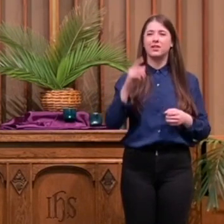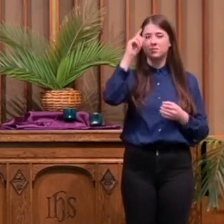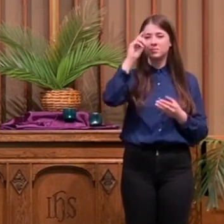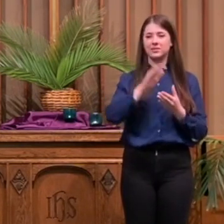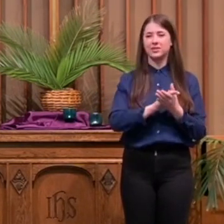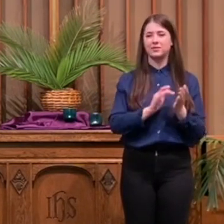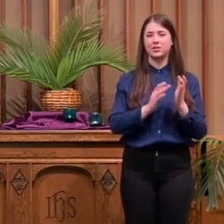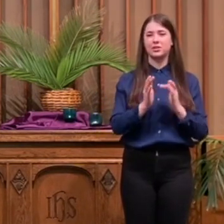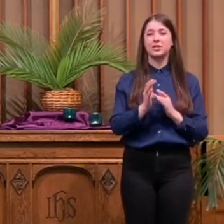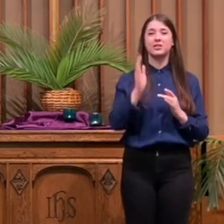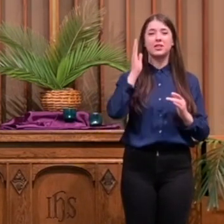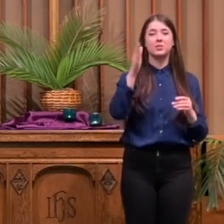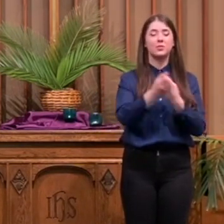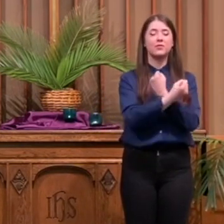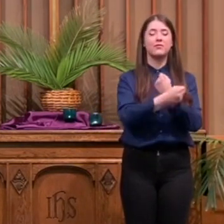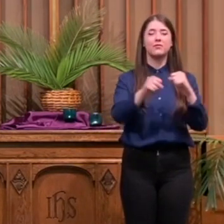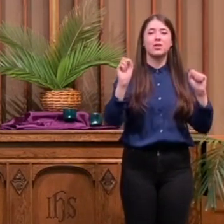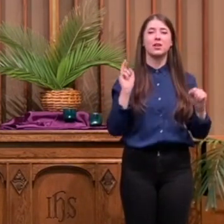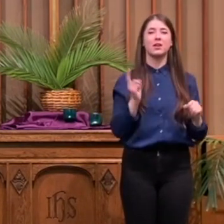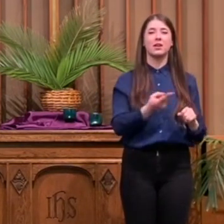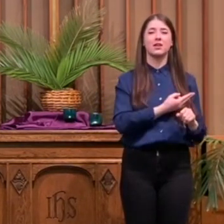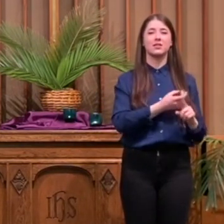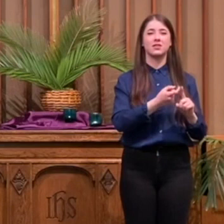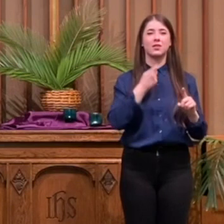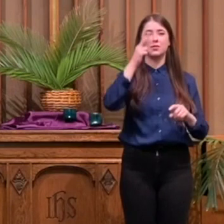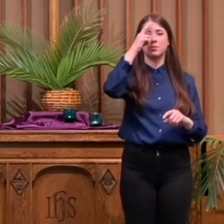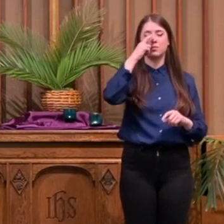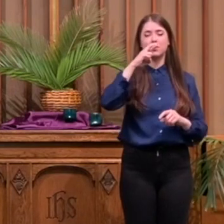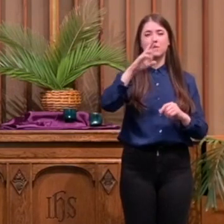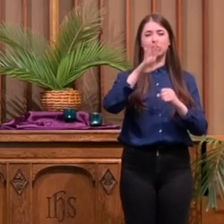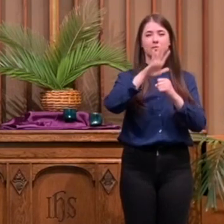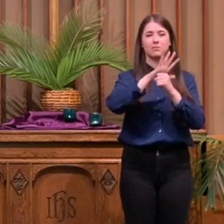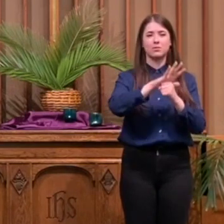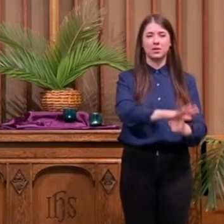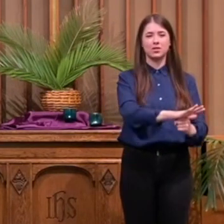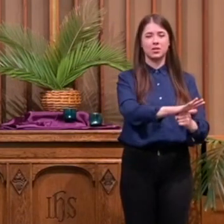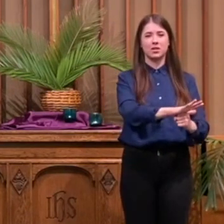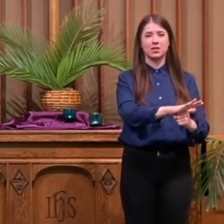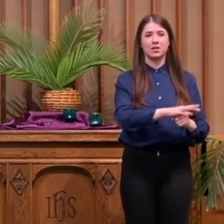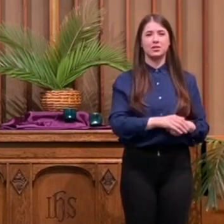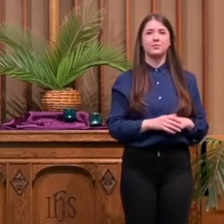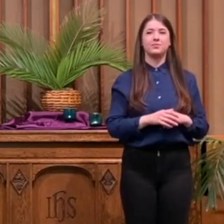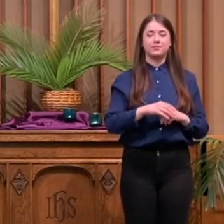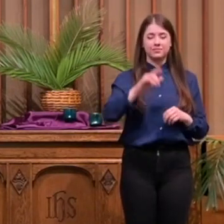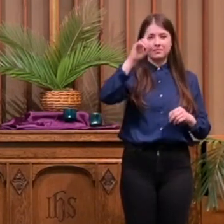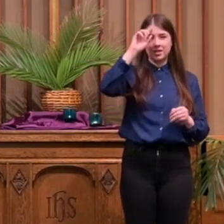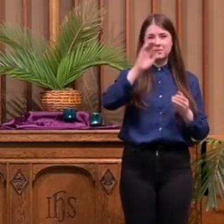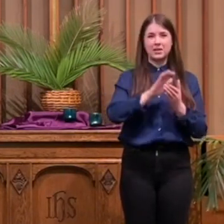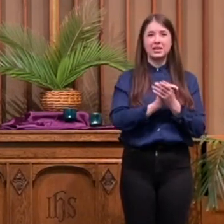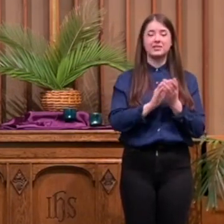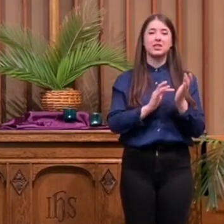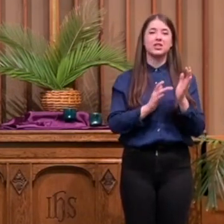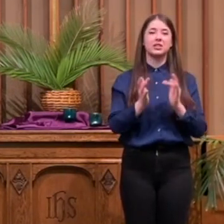one who would set them free from Roman oppression. They believed Jesus was the